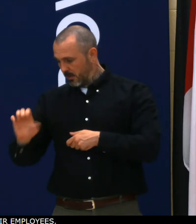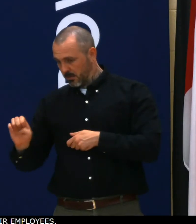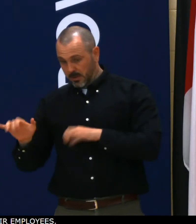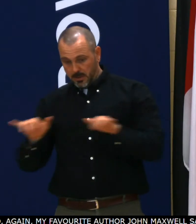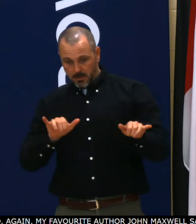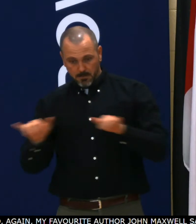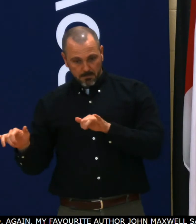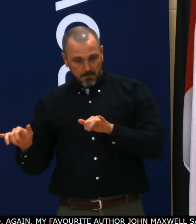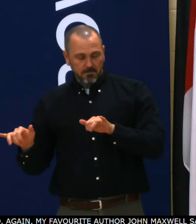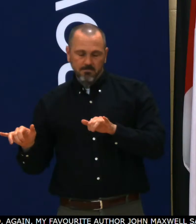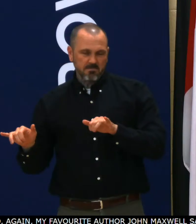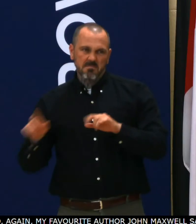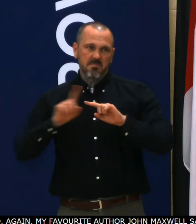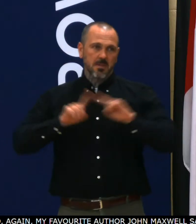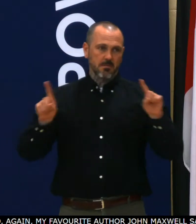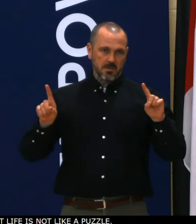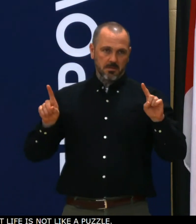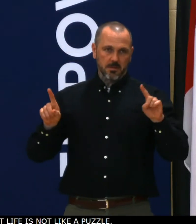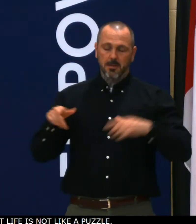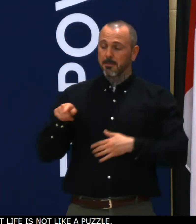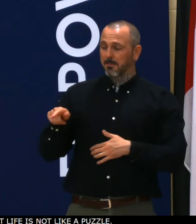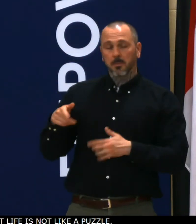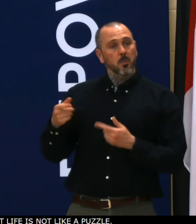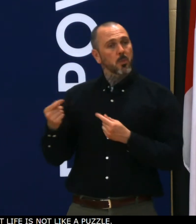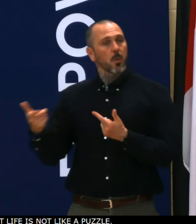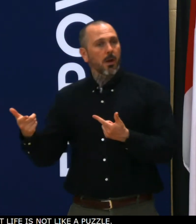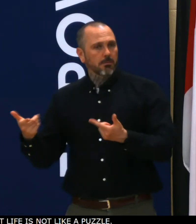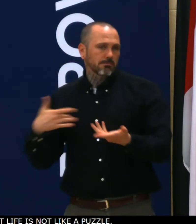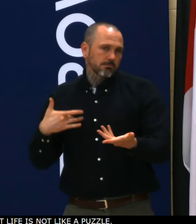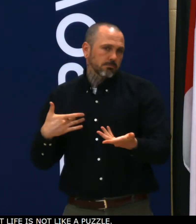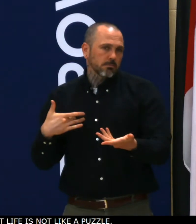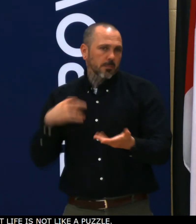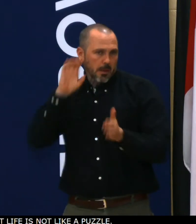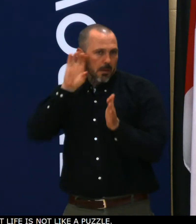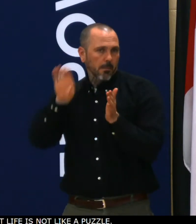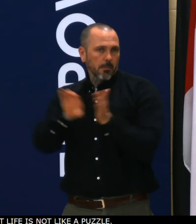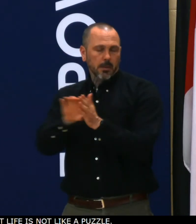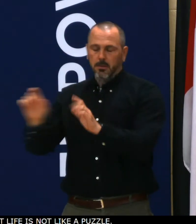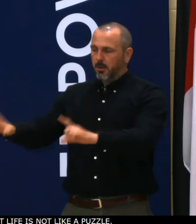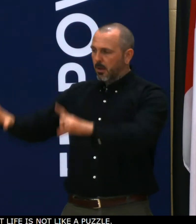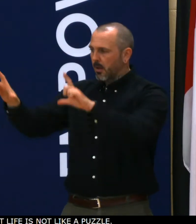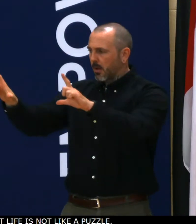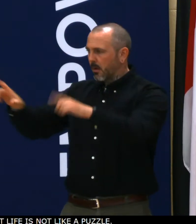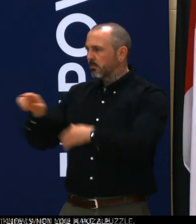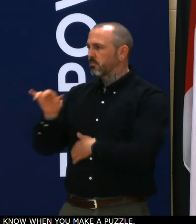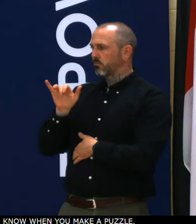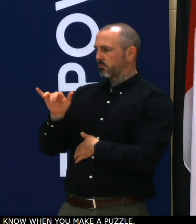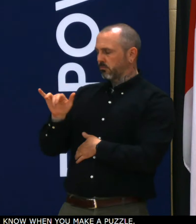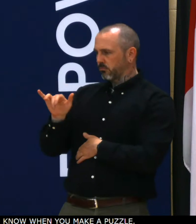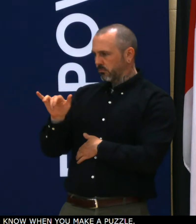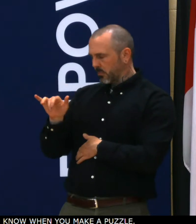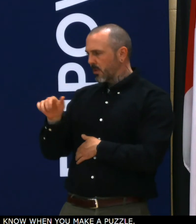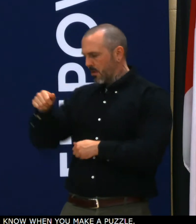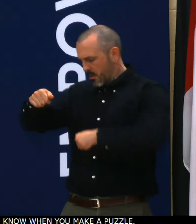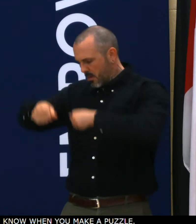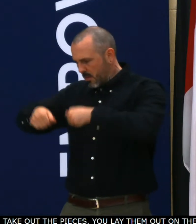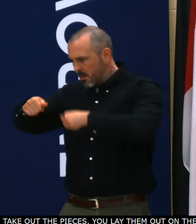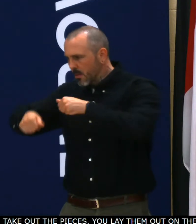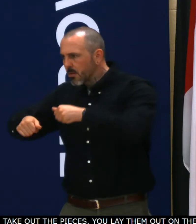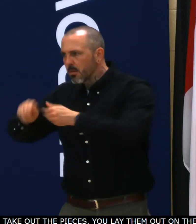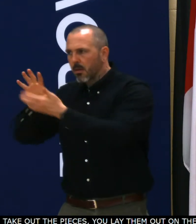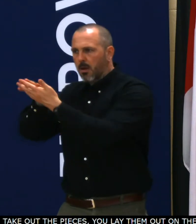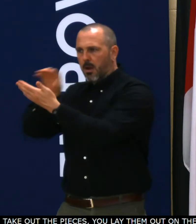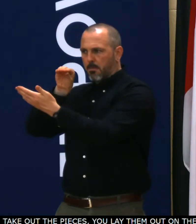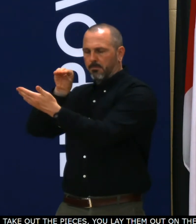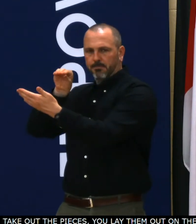table, and what do? Look at the picture and the cover of the box. That cover on the box gives you a clear and